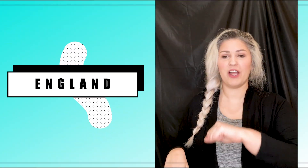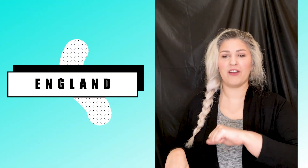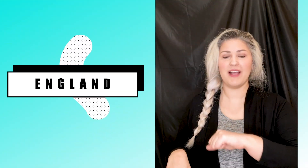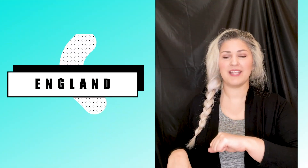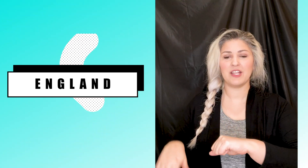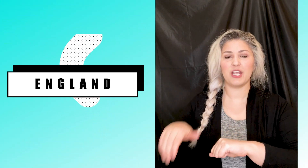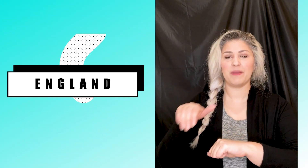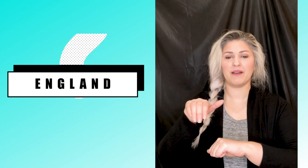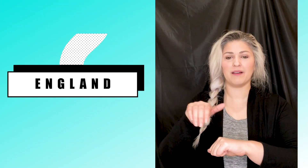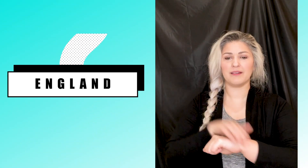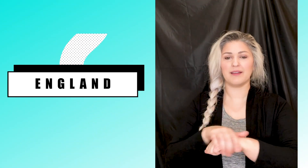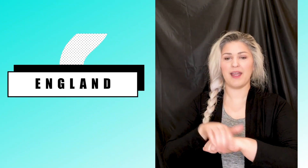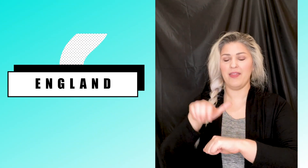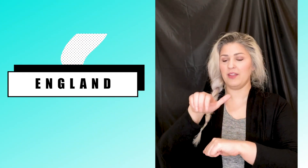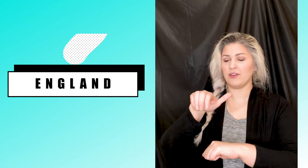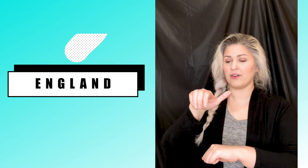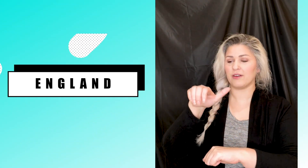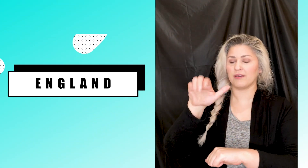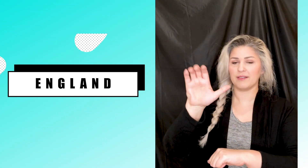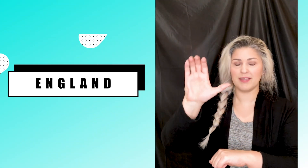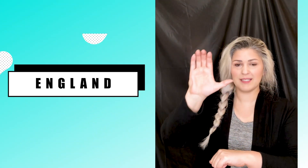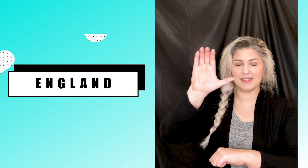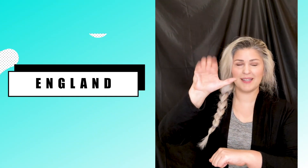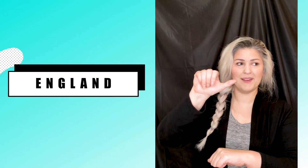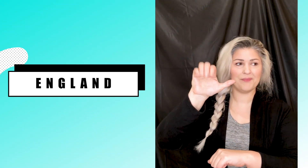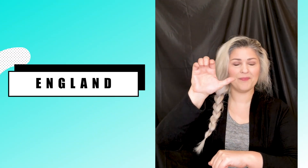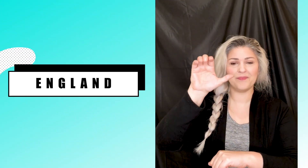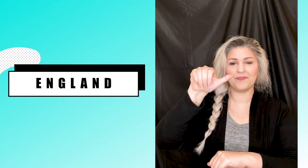England, you've got your S hand shape here, and then this is